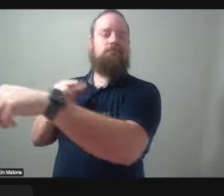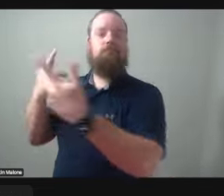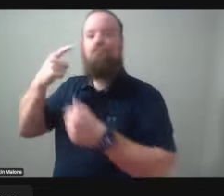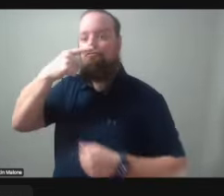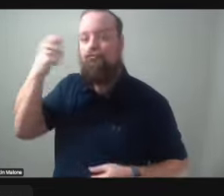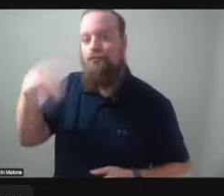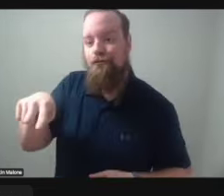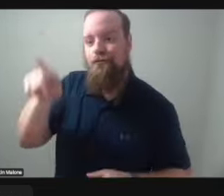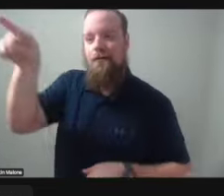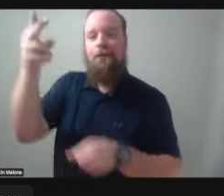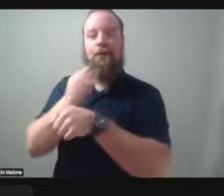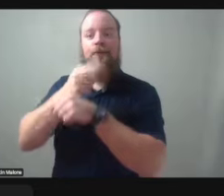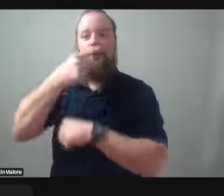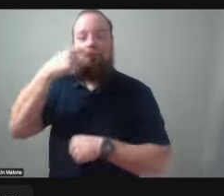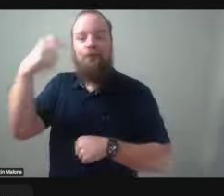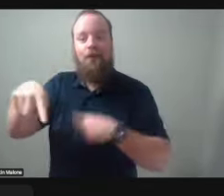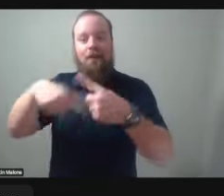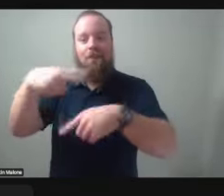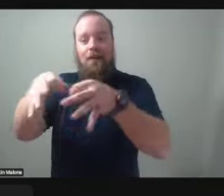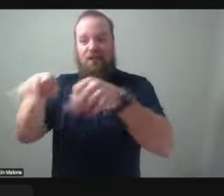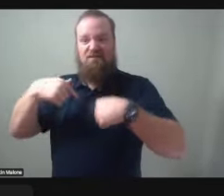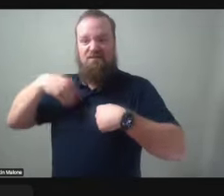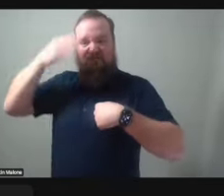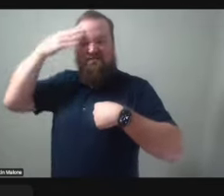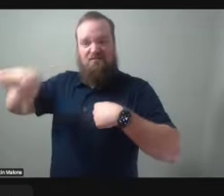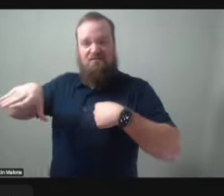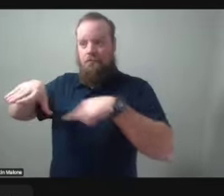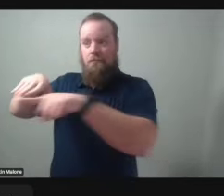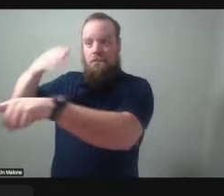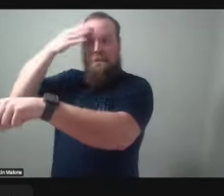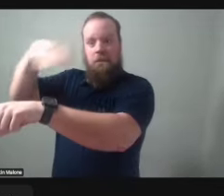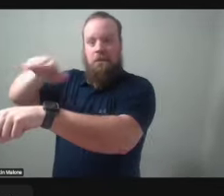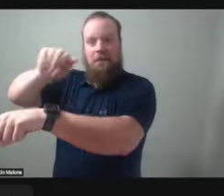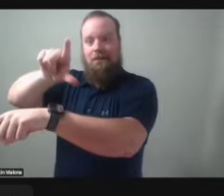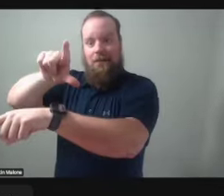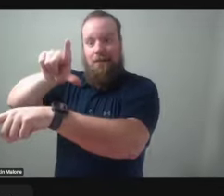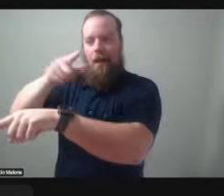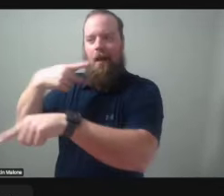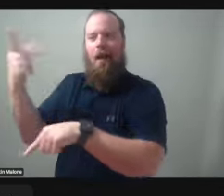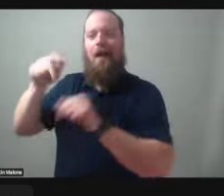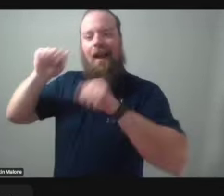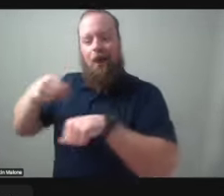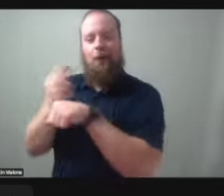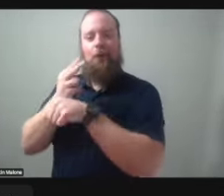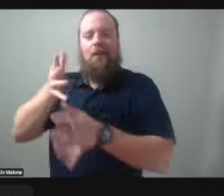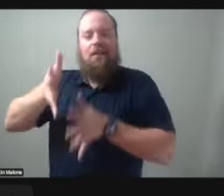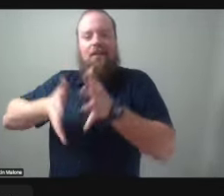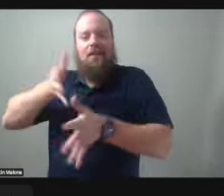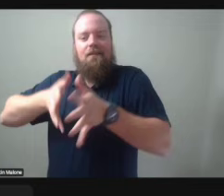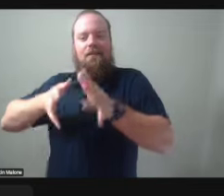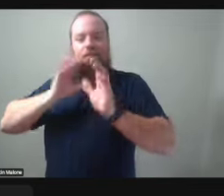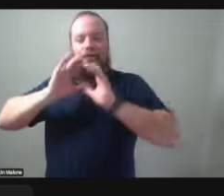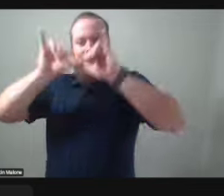is more of uh, a, a universal communication system. It's